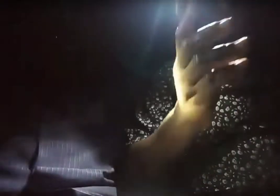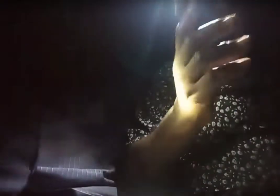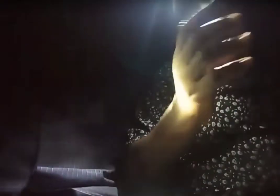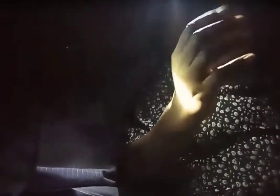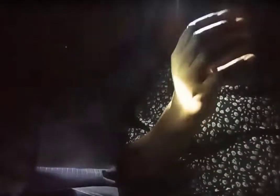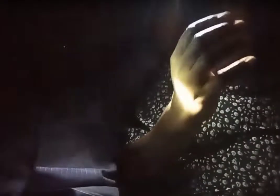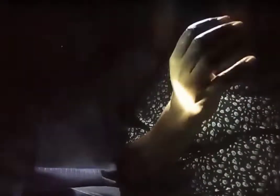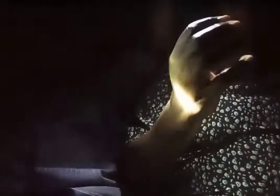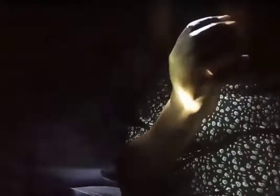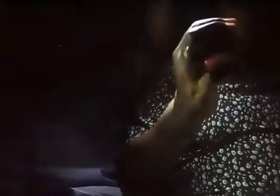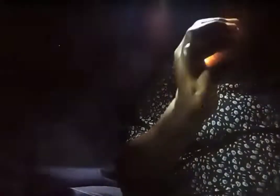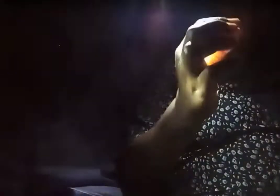6,000.